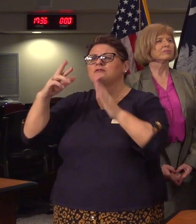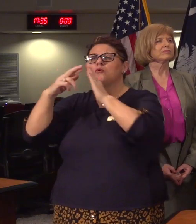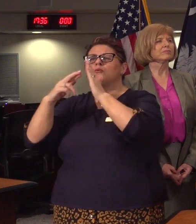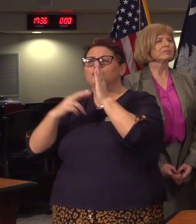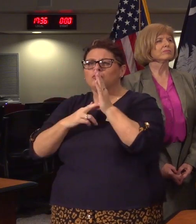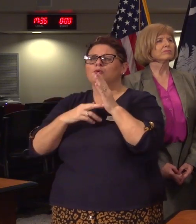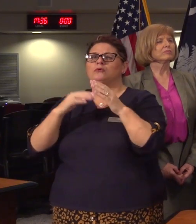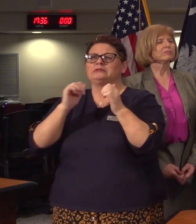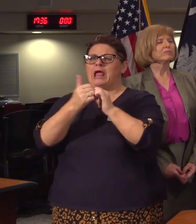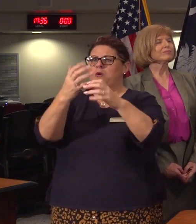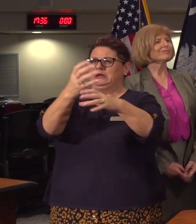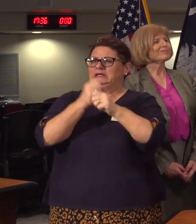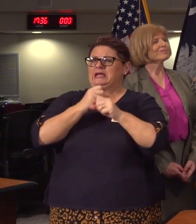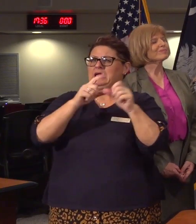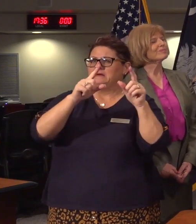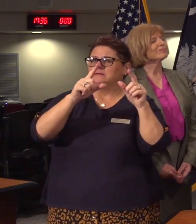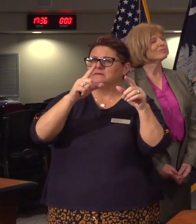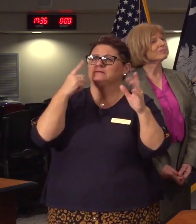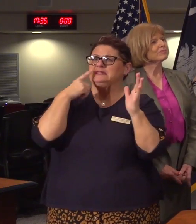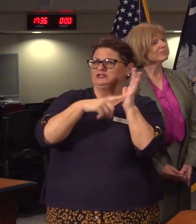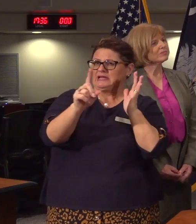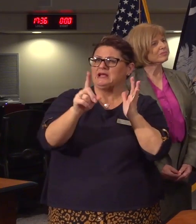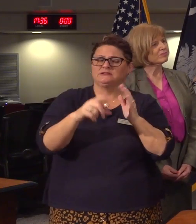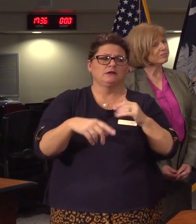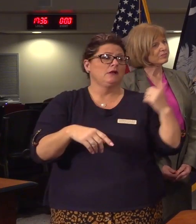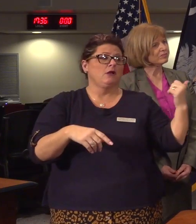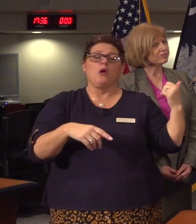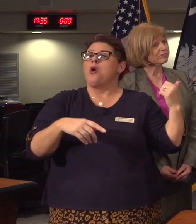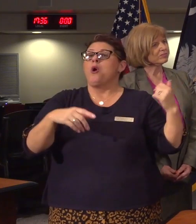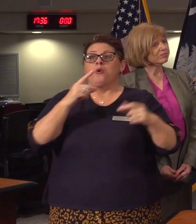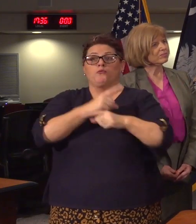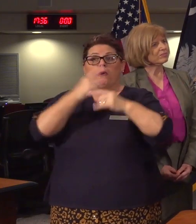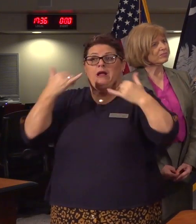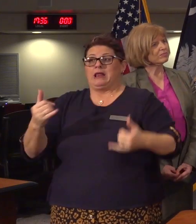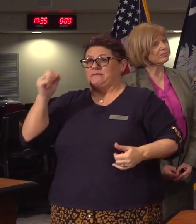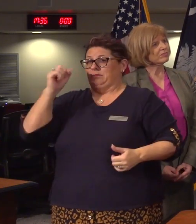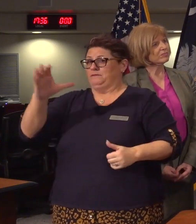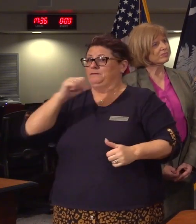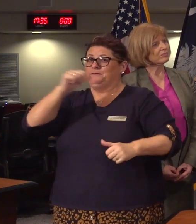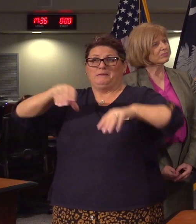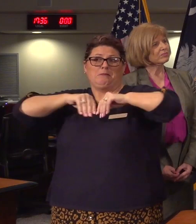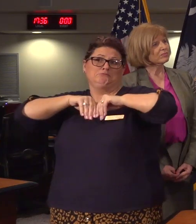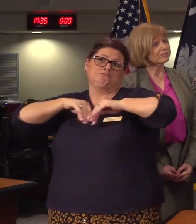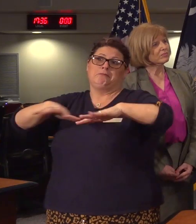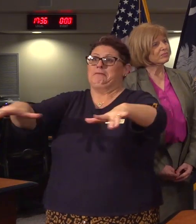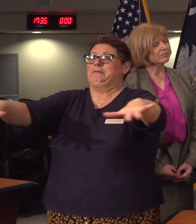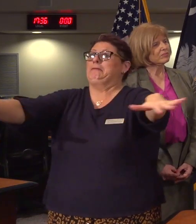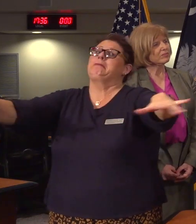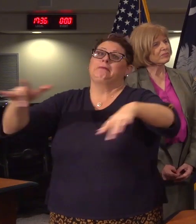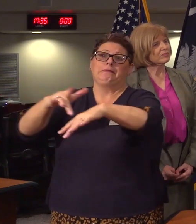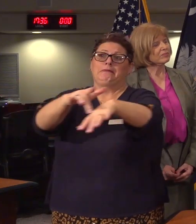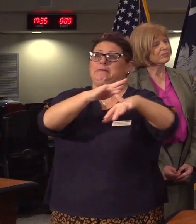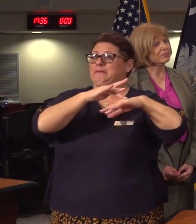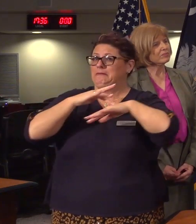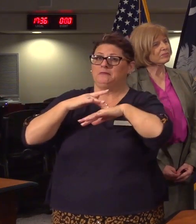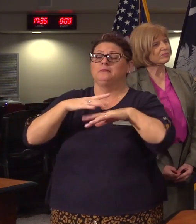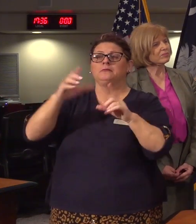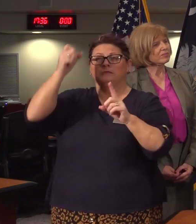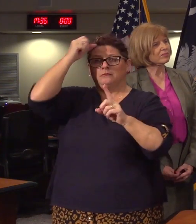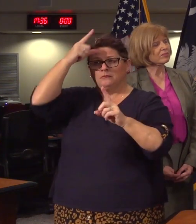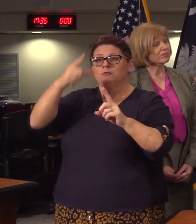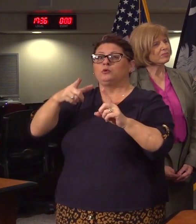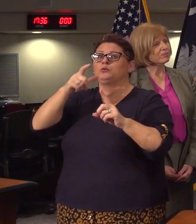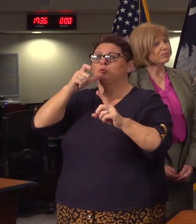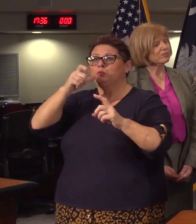tested? Well, one thing is that we don't see evidence of widespread activity in South Carolina. So because the test is indicated for those who are